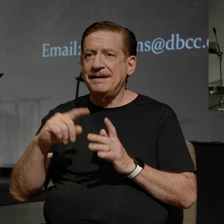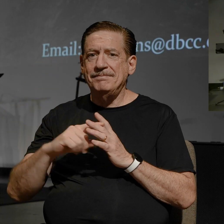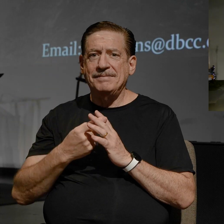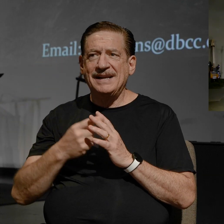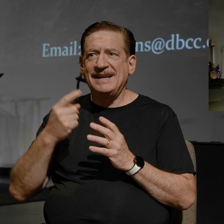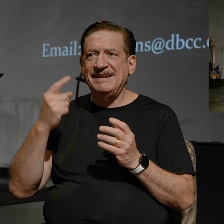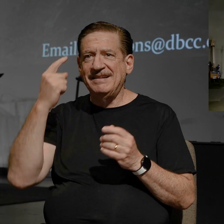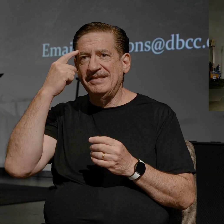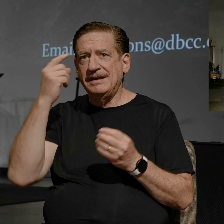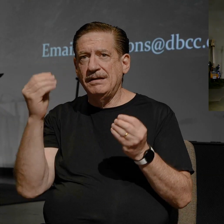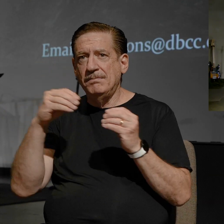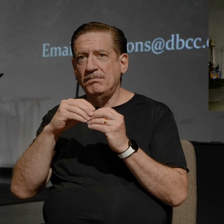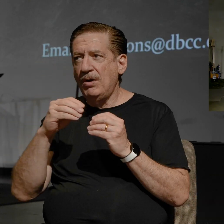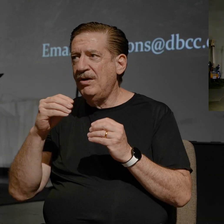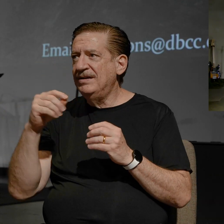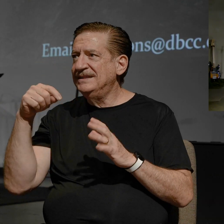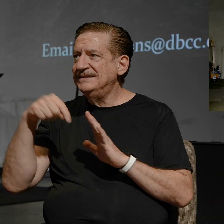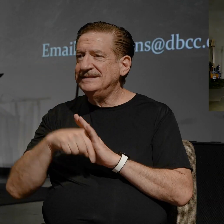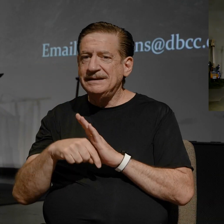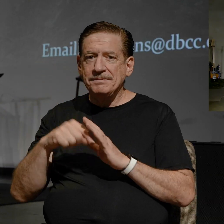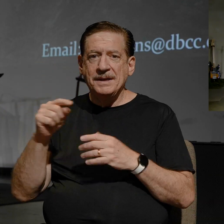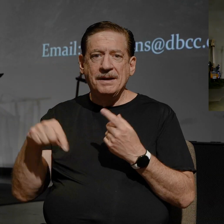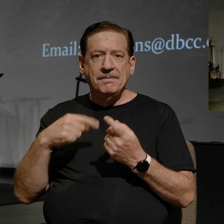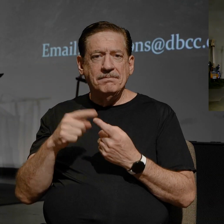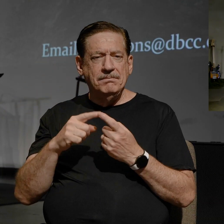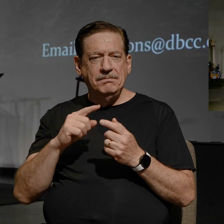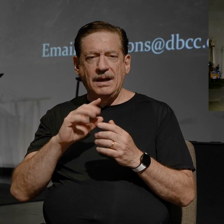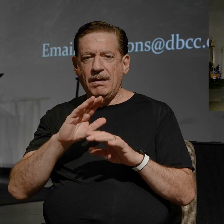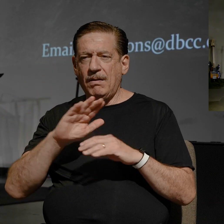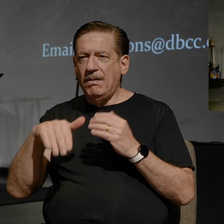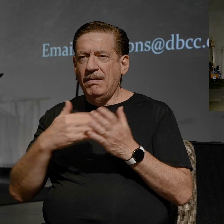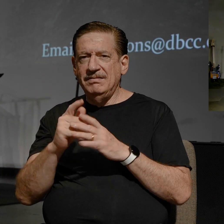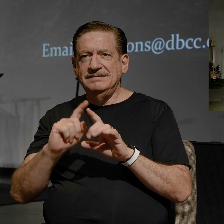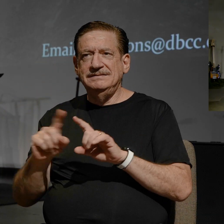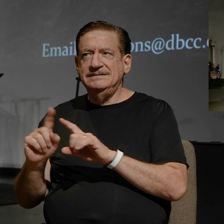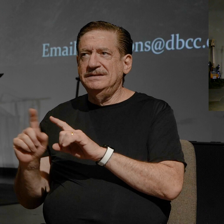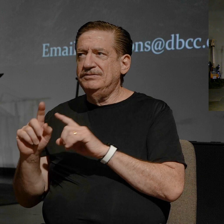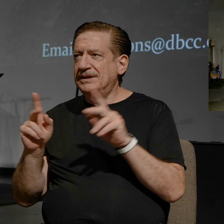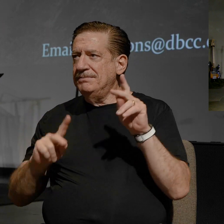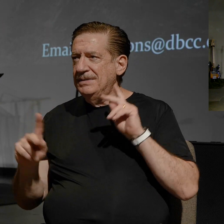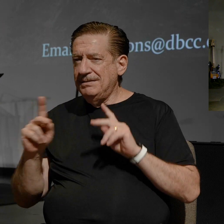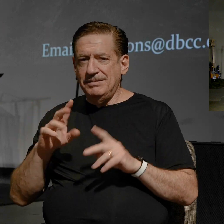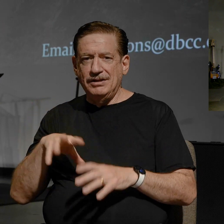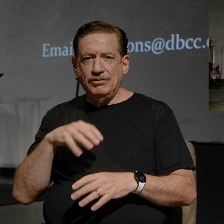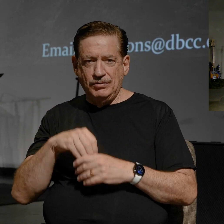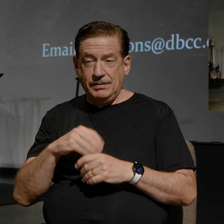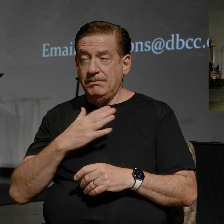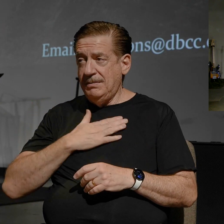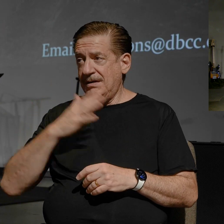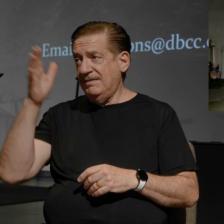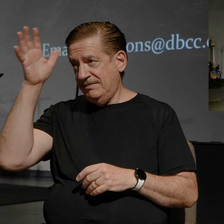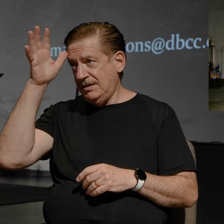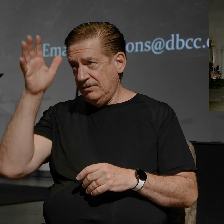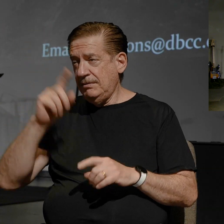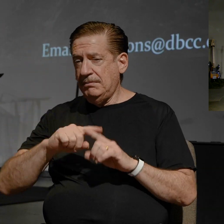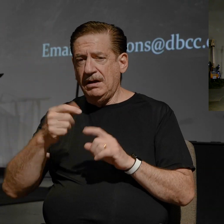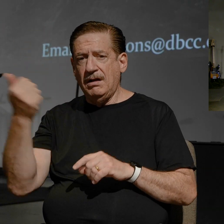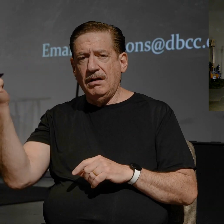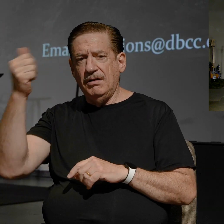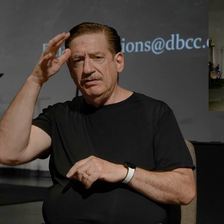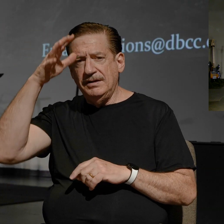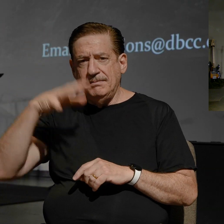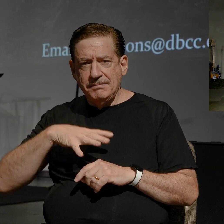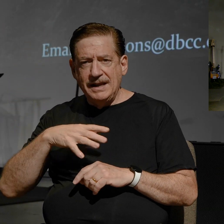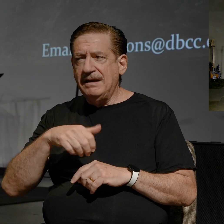think more deeply about all the different people, including my father, but other men and even